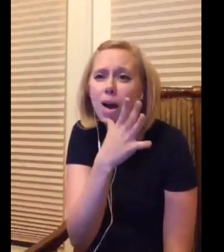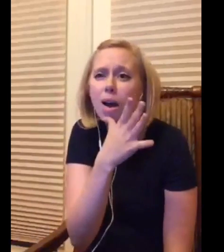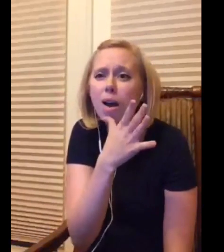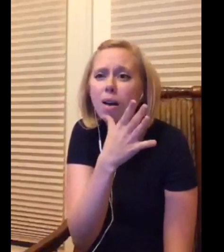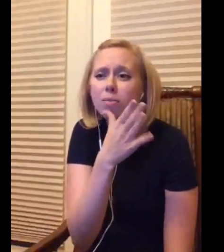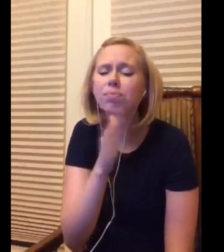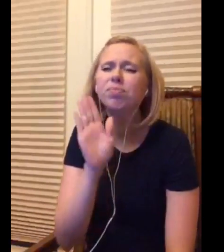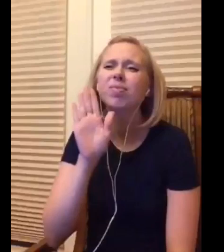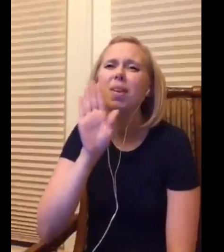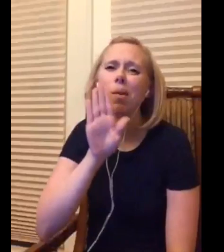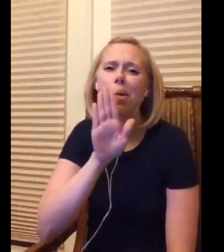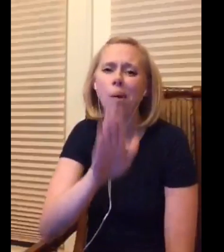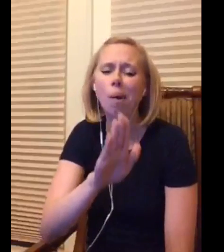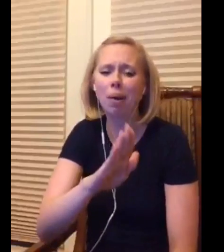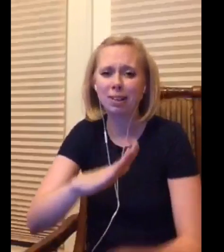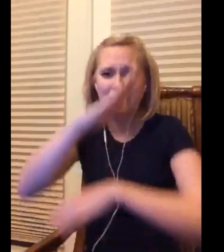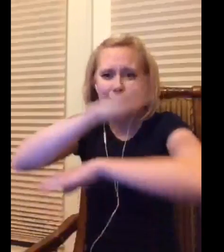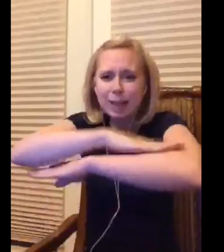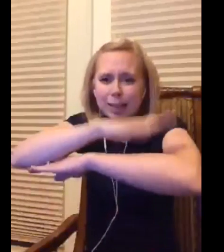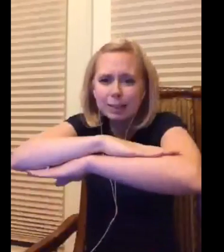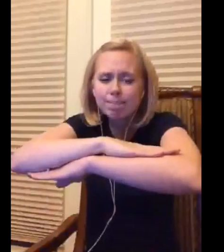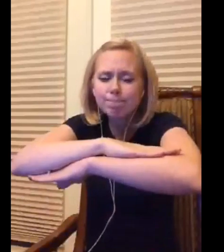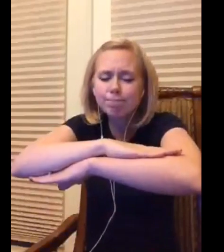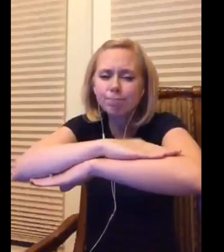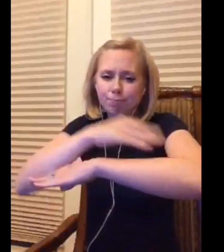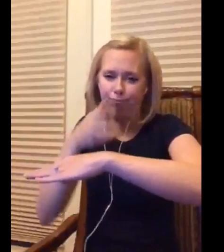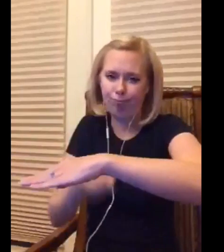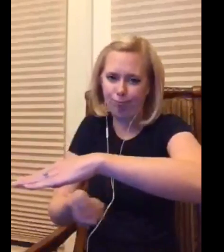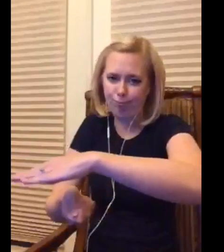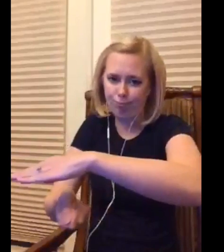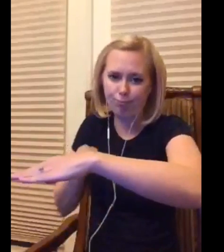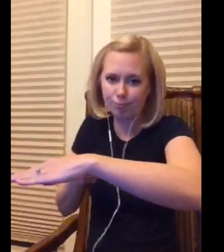the kids who didn't smell so good. See, it's hard to teach kids who stink.